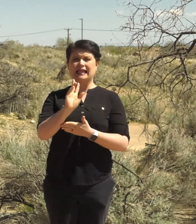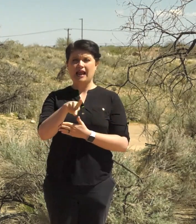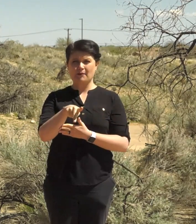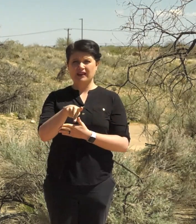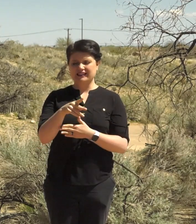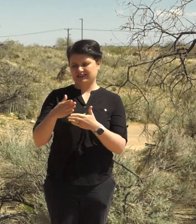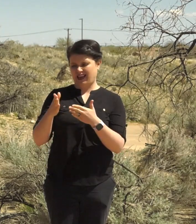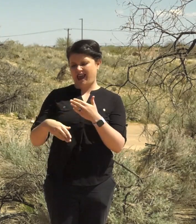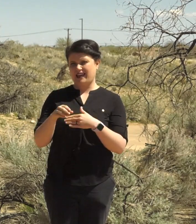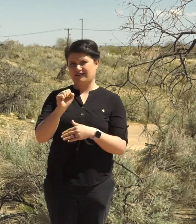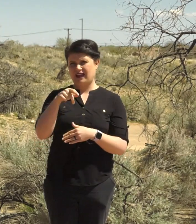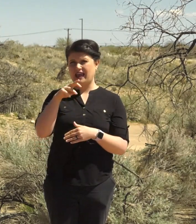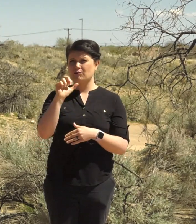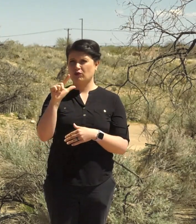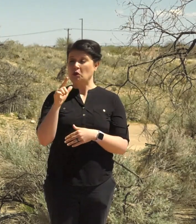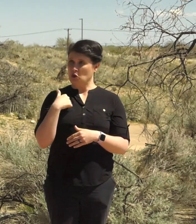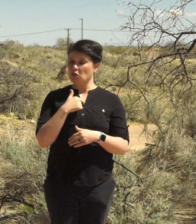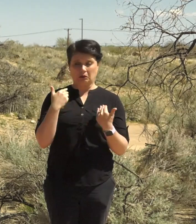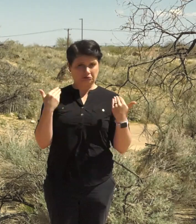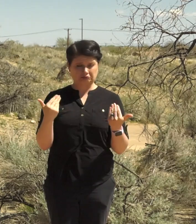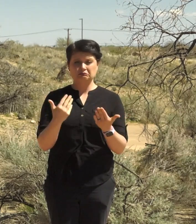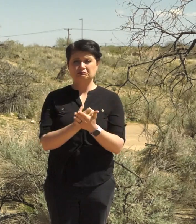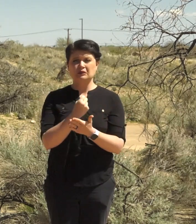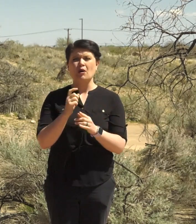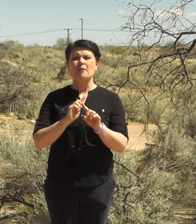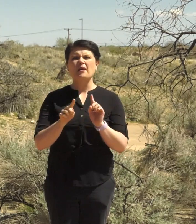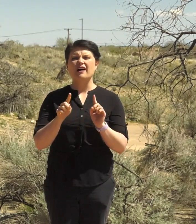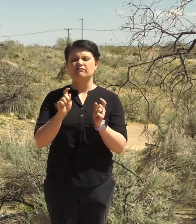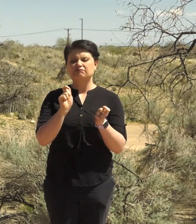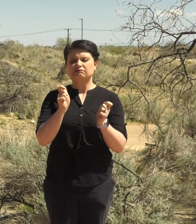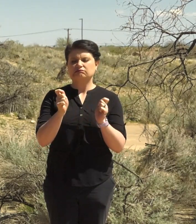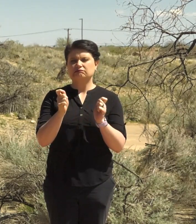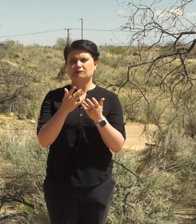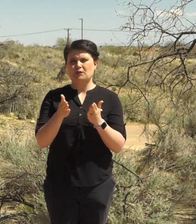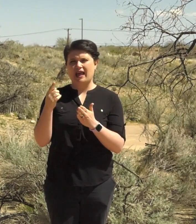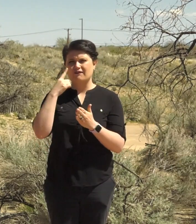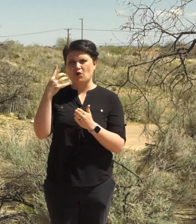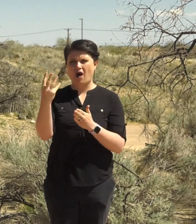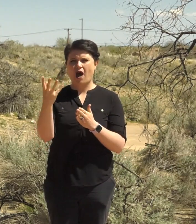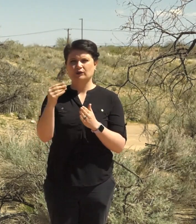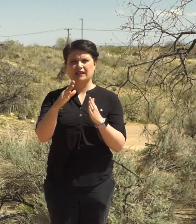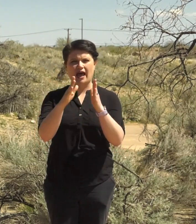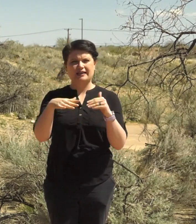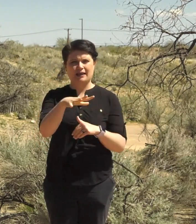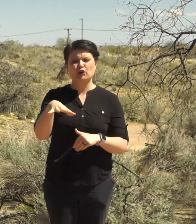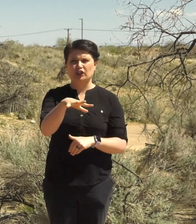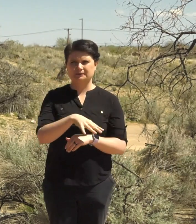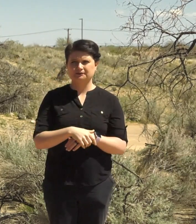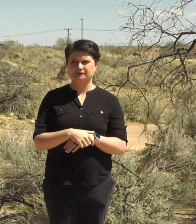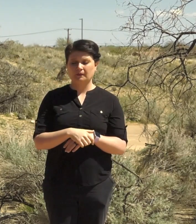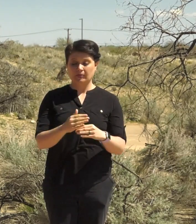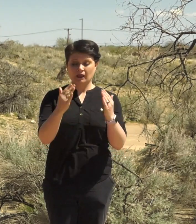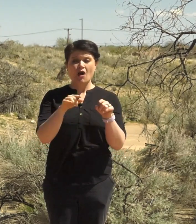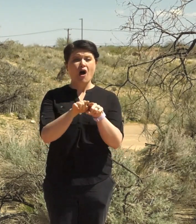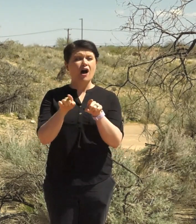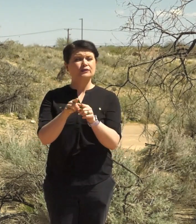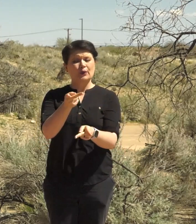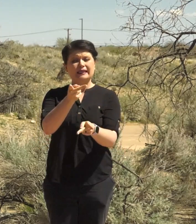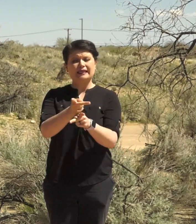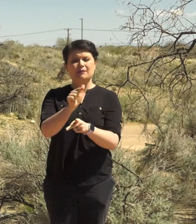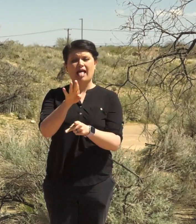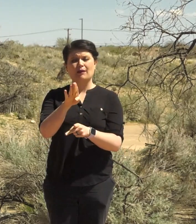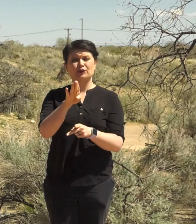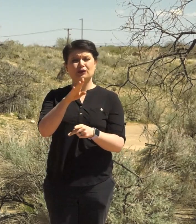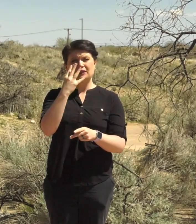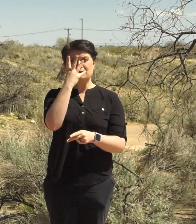April. We're going to proceed with that, but a little bit modified plan for neighborhoods. Also, Keep Albuquerque Beautiful, which is part of our solid waste